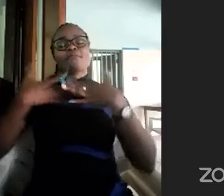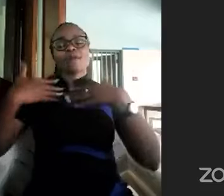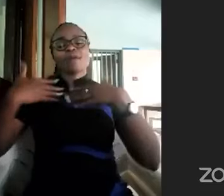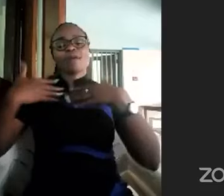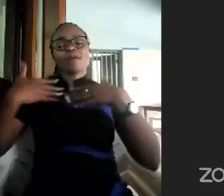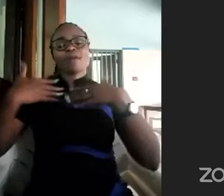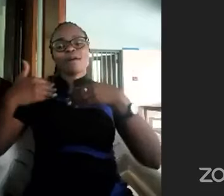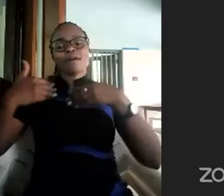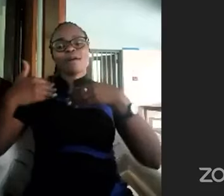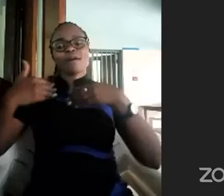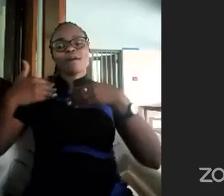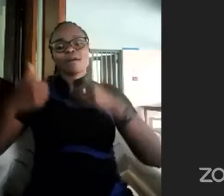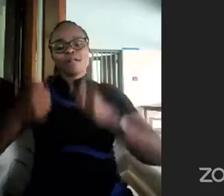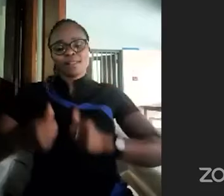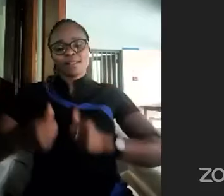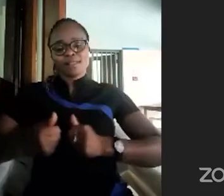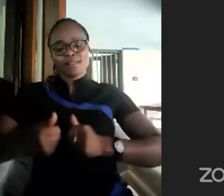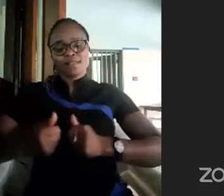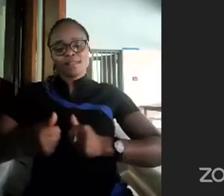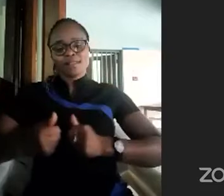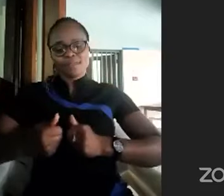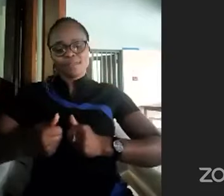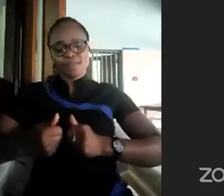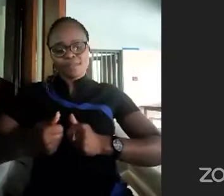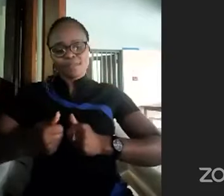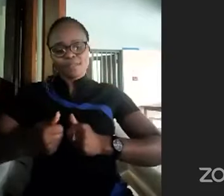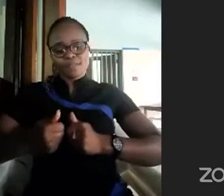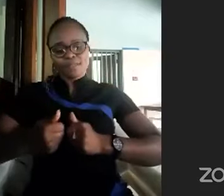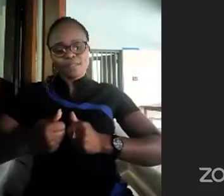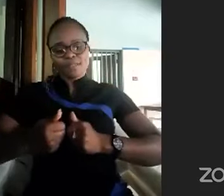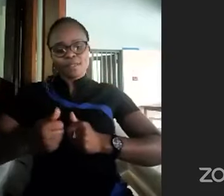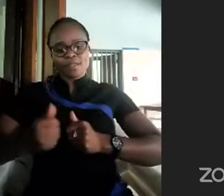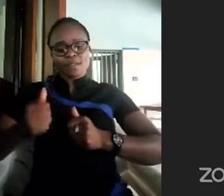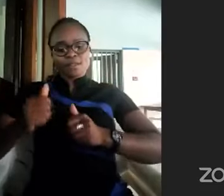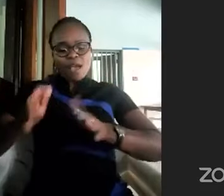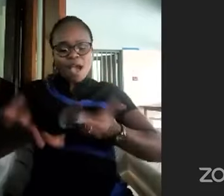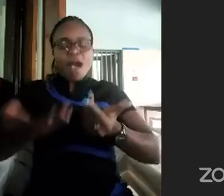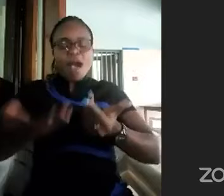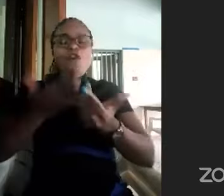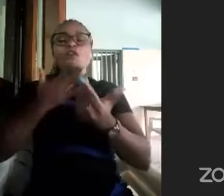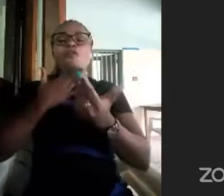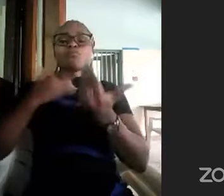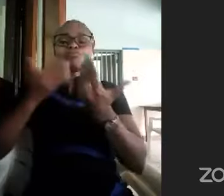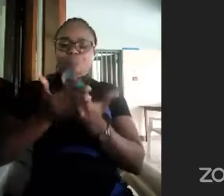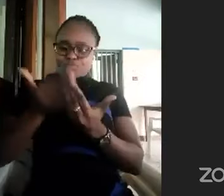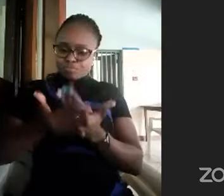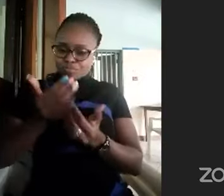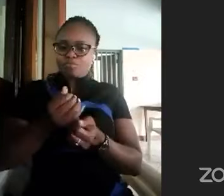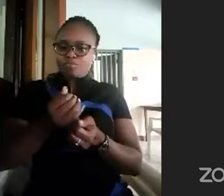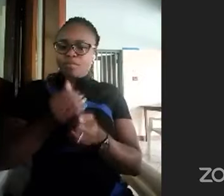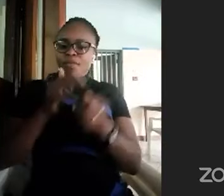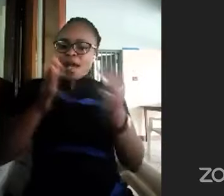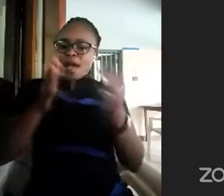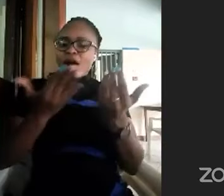looked at, how do we want to be solved? So it becomes another problem. And that aspect whereby we have the communication barriers